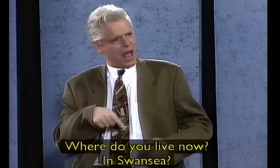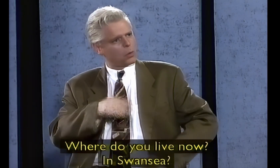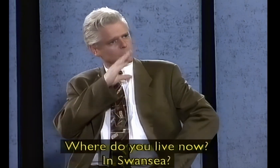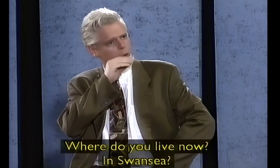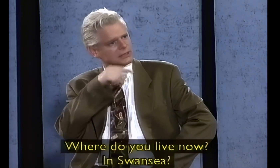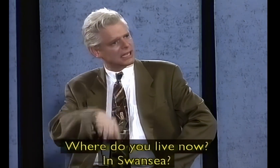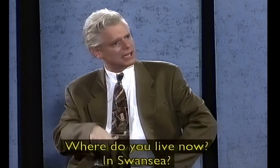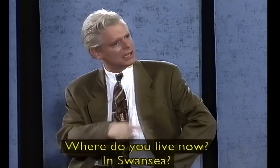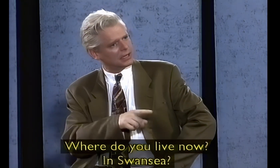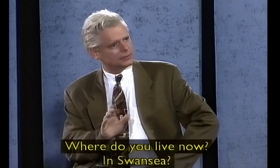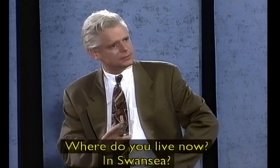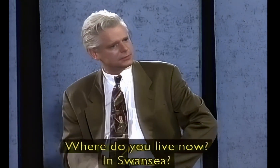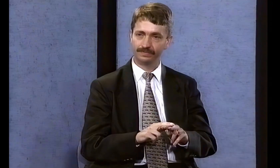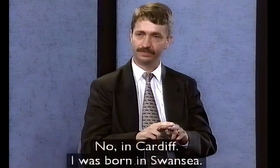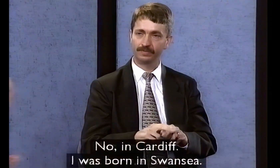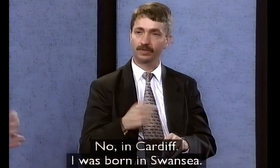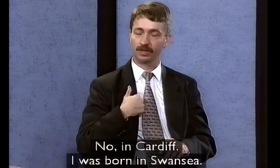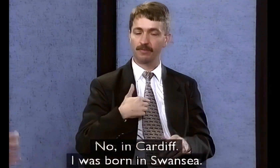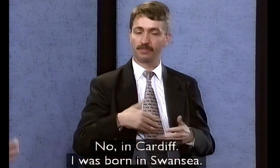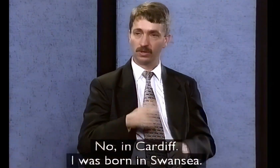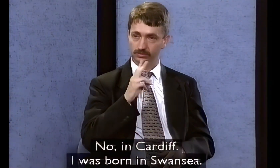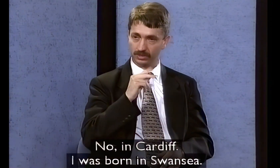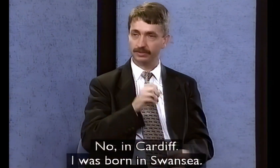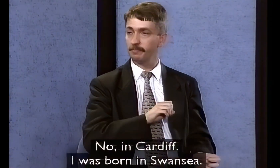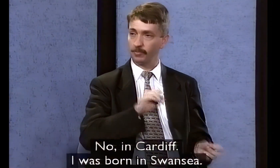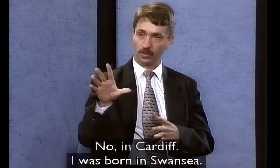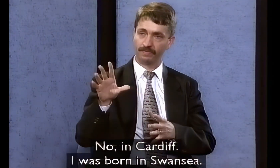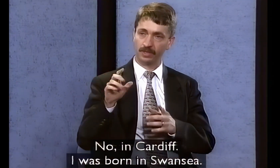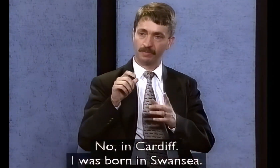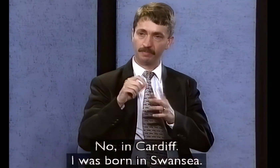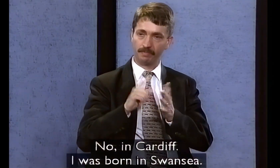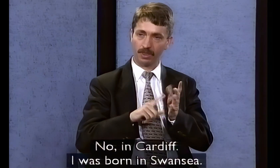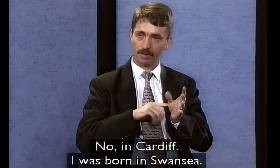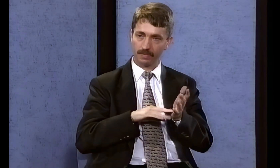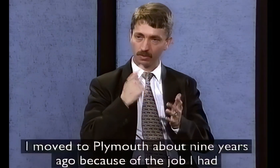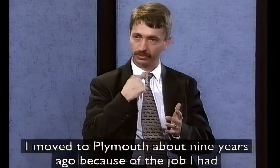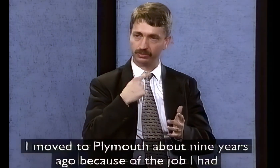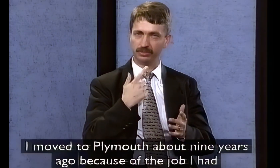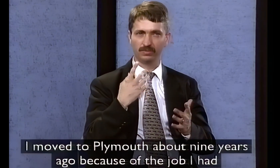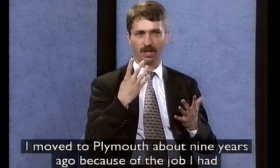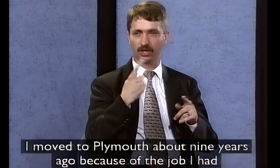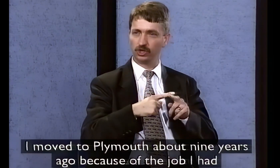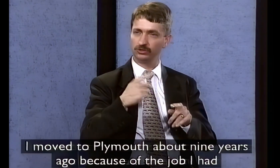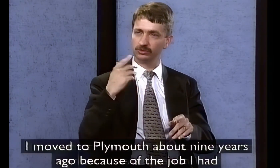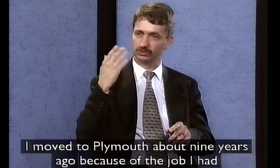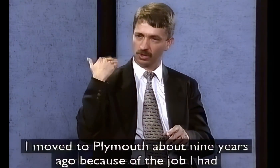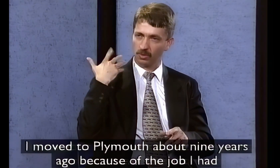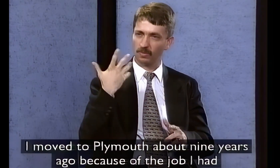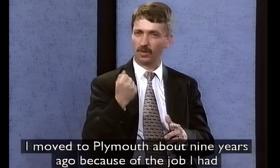So where do you live now? In Swansea? No, in Cardiff. I was born in Swansea, moved to Plymouth about 9 years